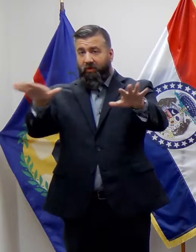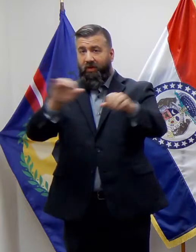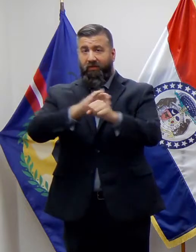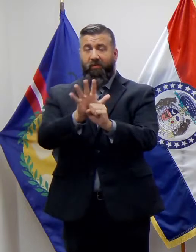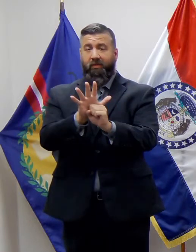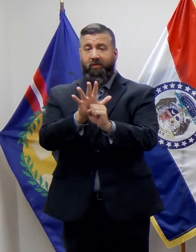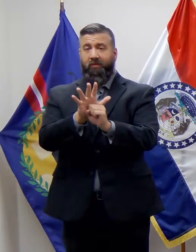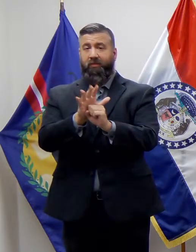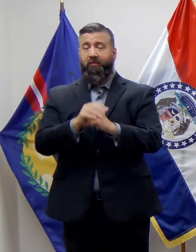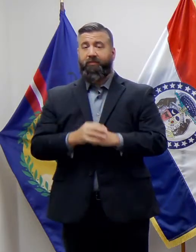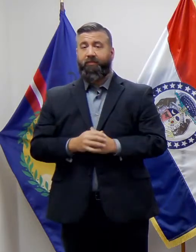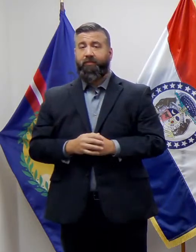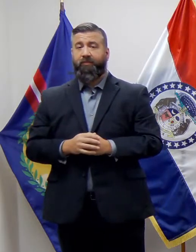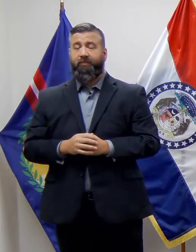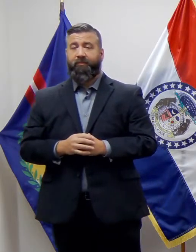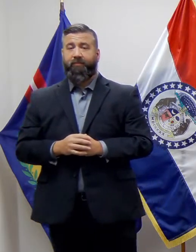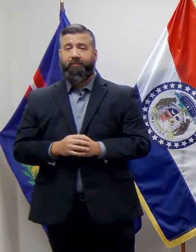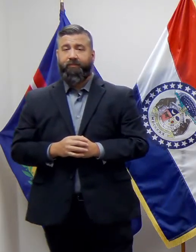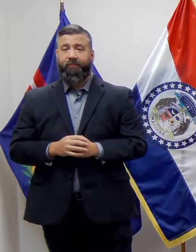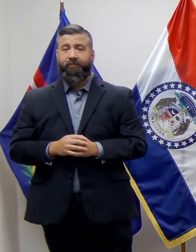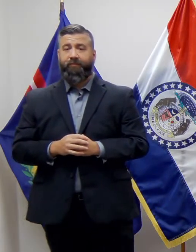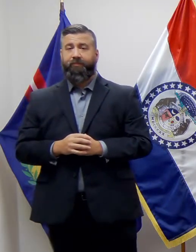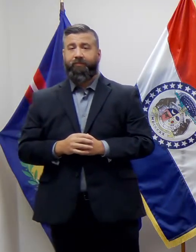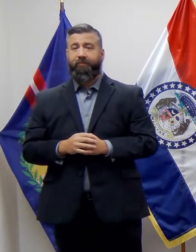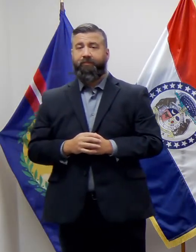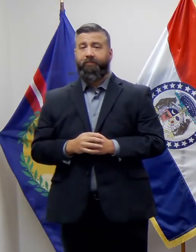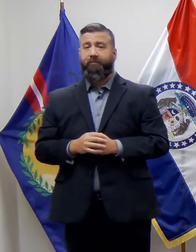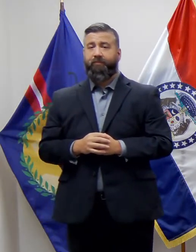can to get more people vaccinated.